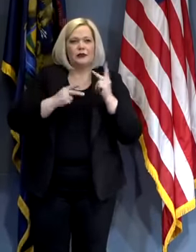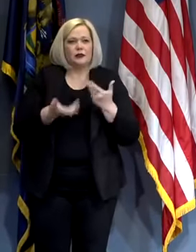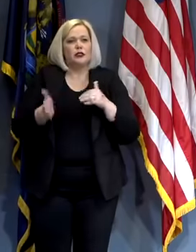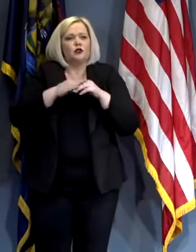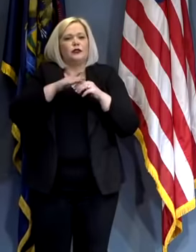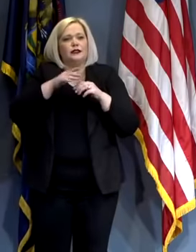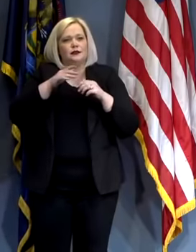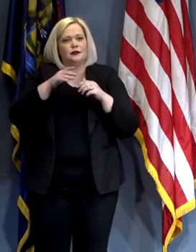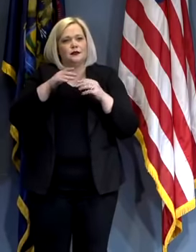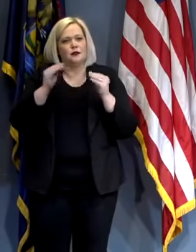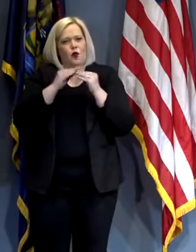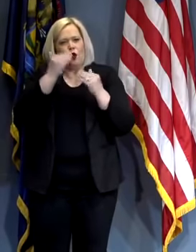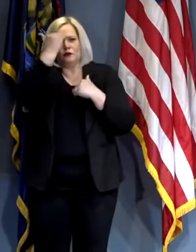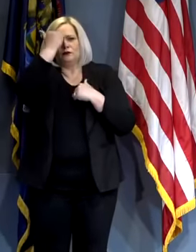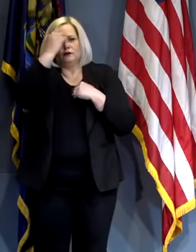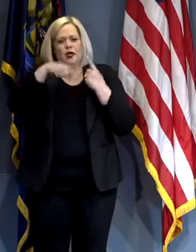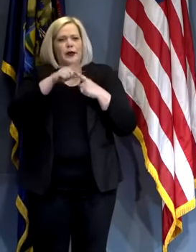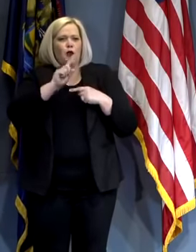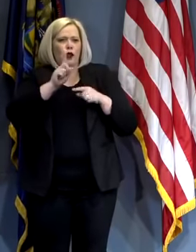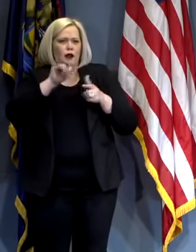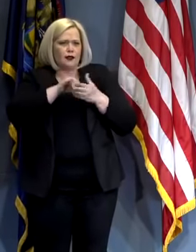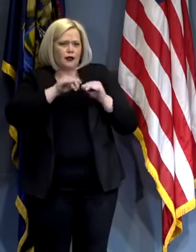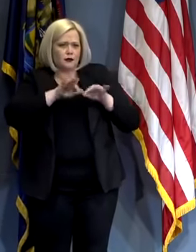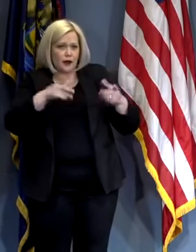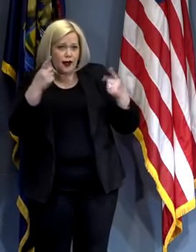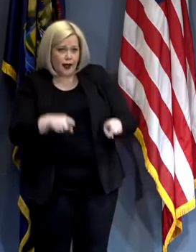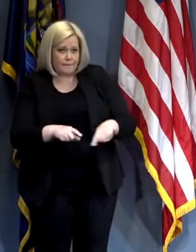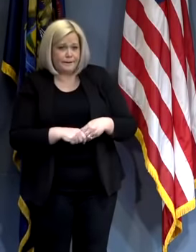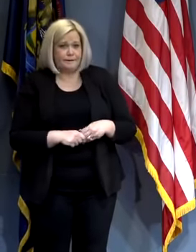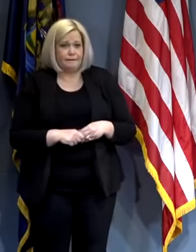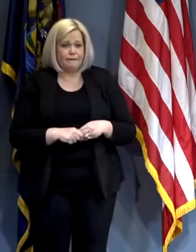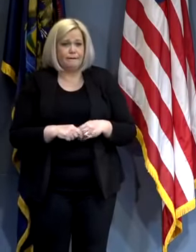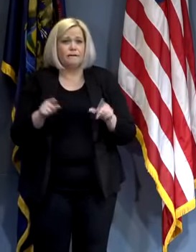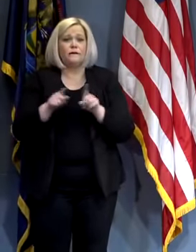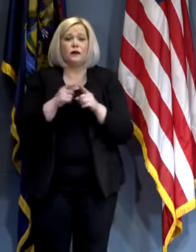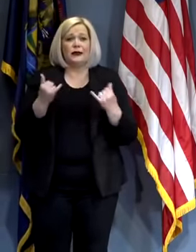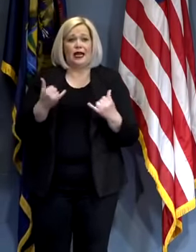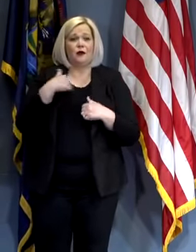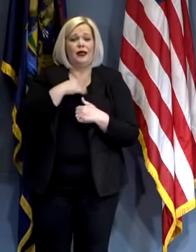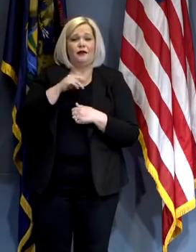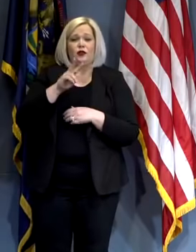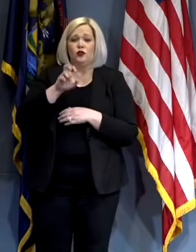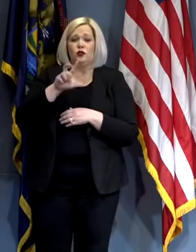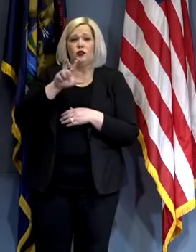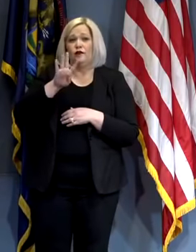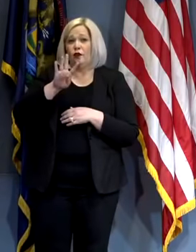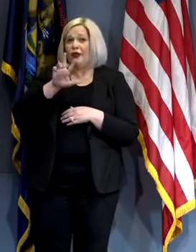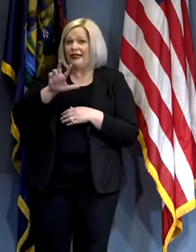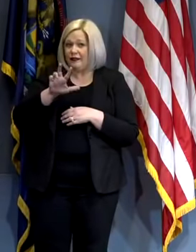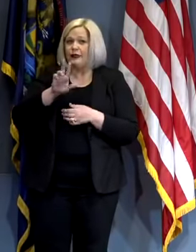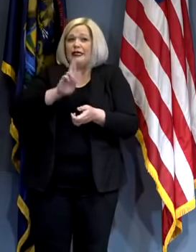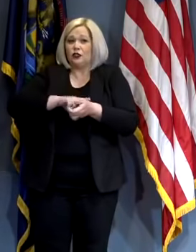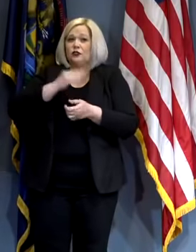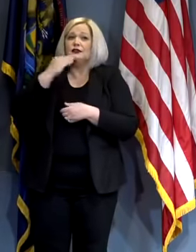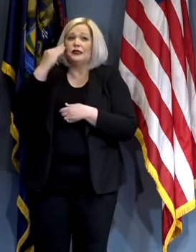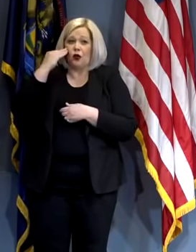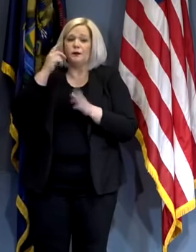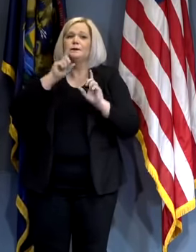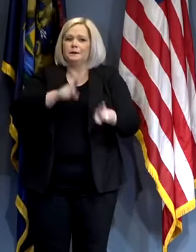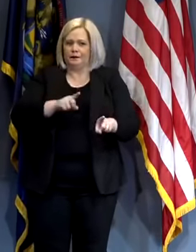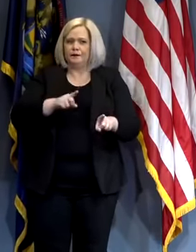capacity. We also know that we have at least 243 congregate care facilities that are reporting outbreaks